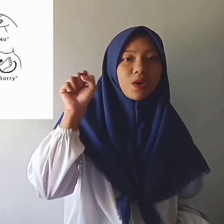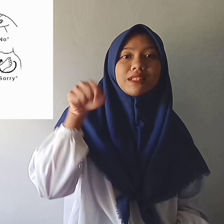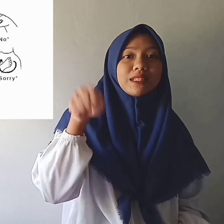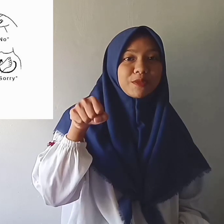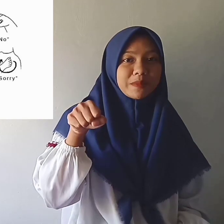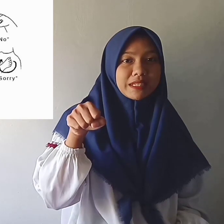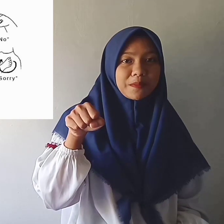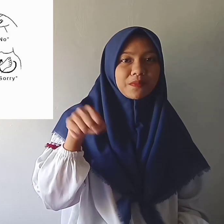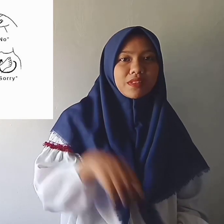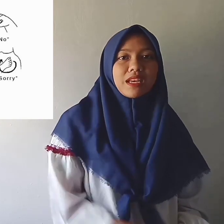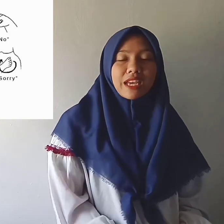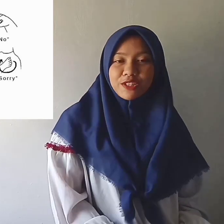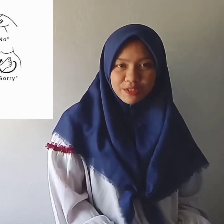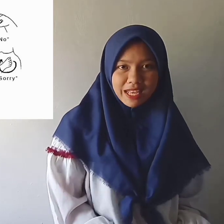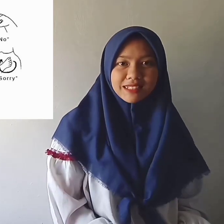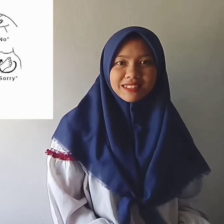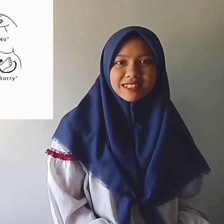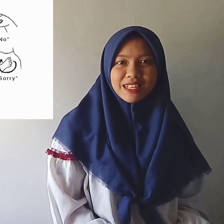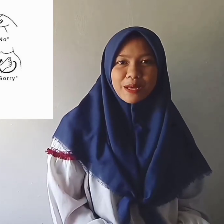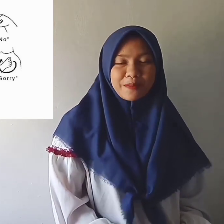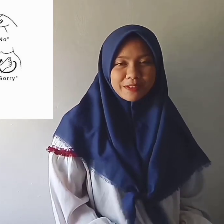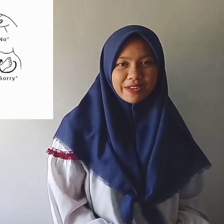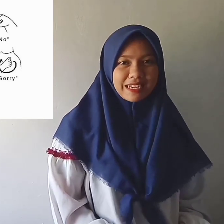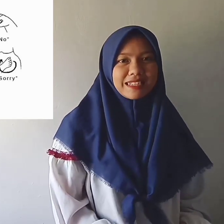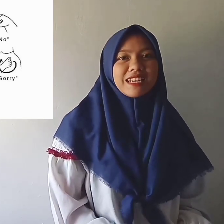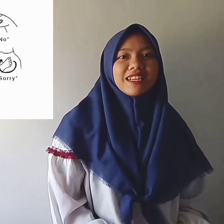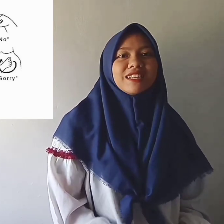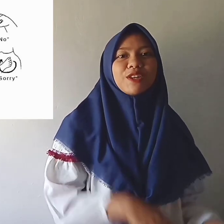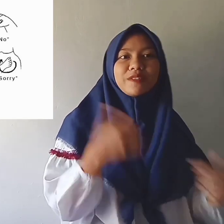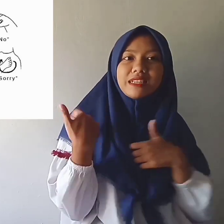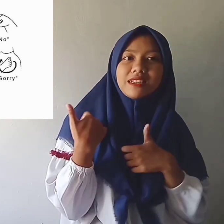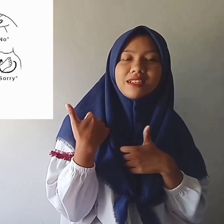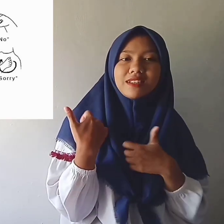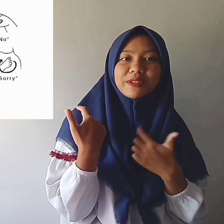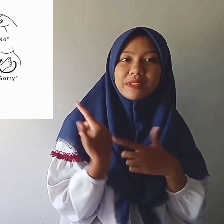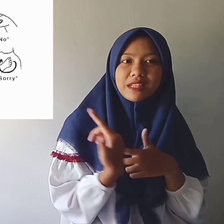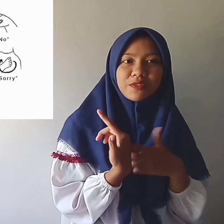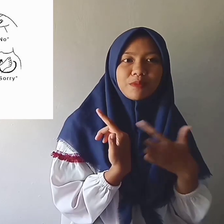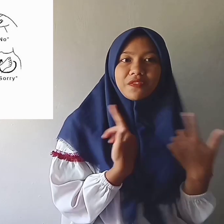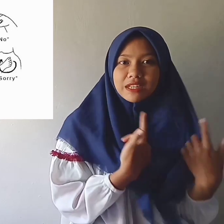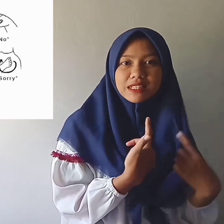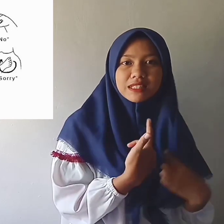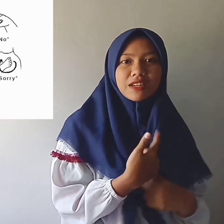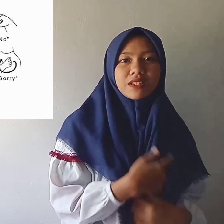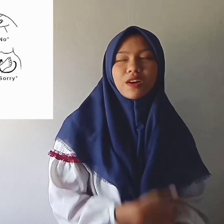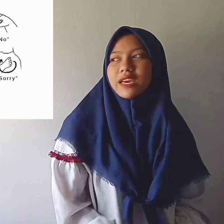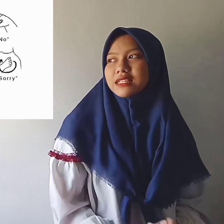this movement. Can you do that? Perfect. Shall we repeat it from the first? Okay, start